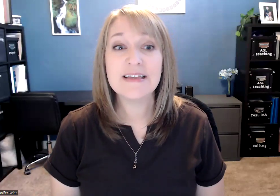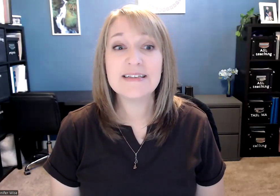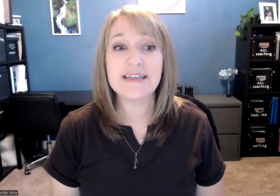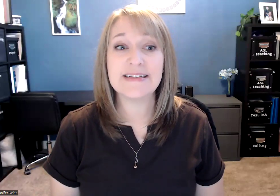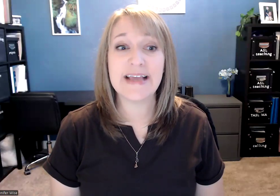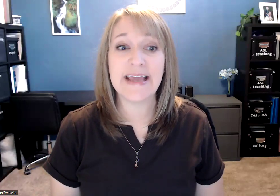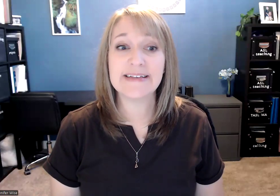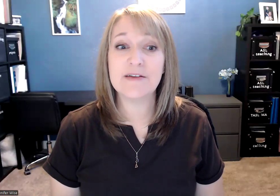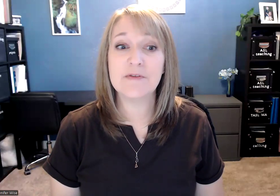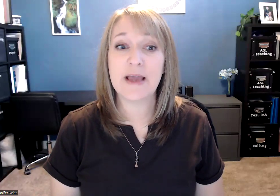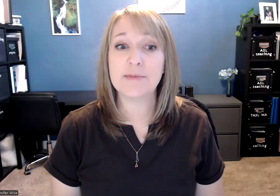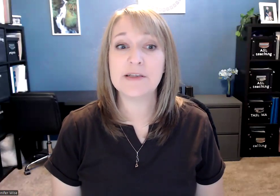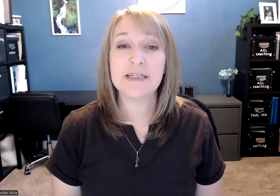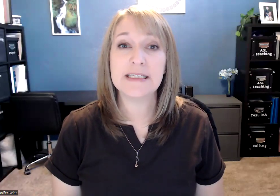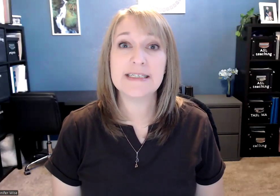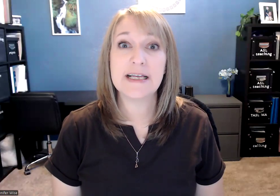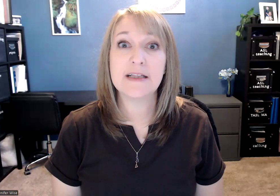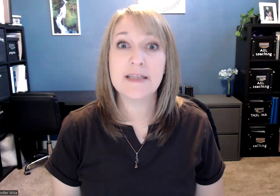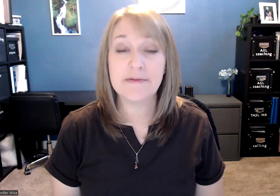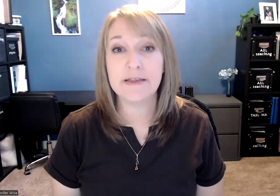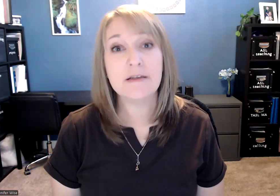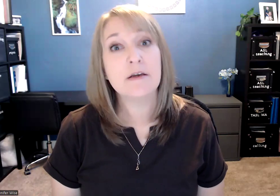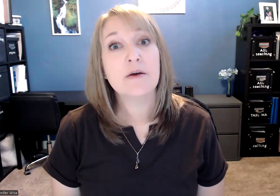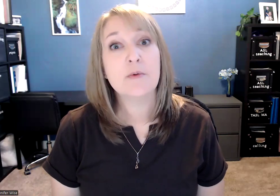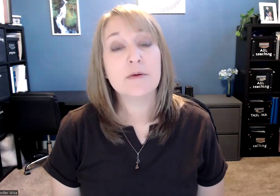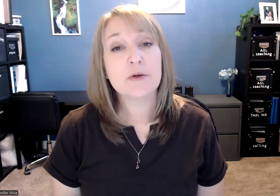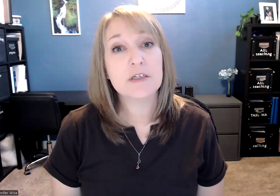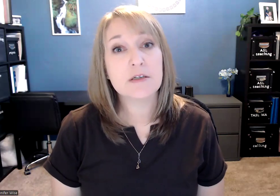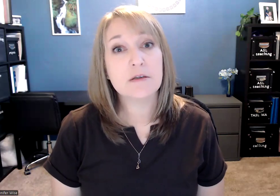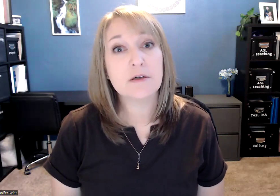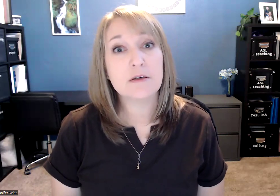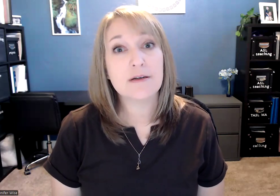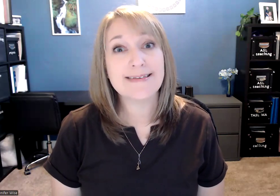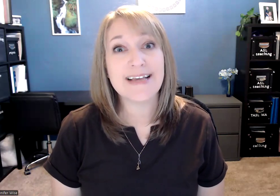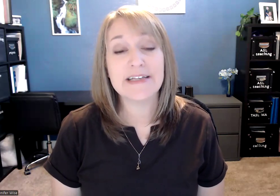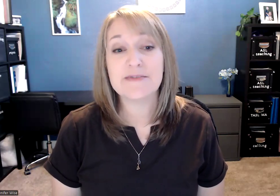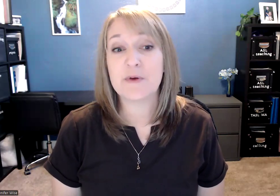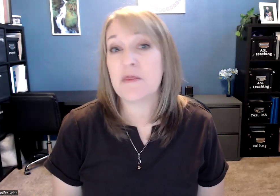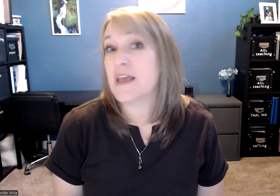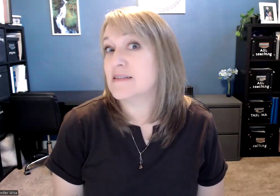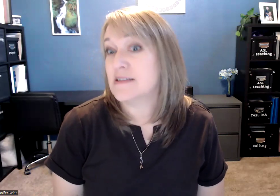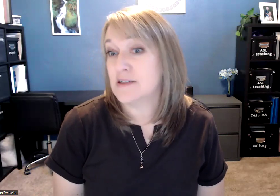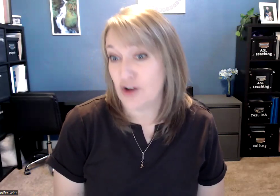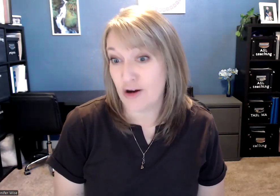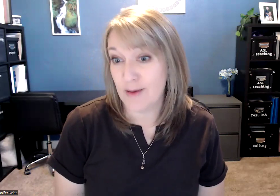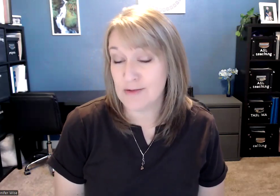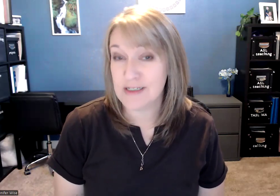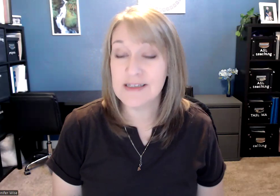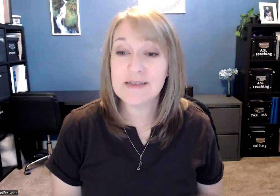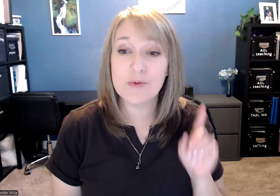This is ASL Vocabulary List 11, where we're going to learn signs for things to talk about. This will